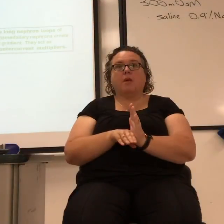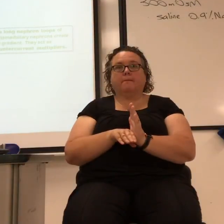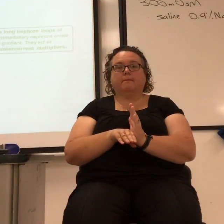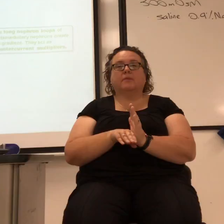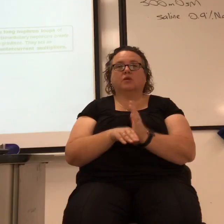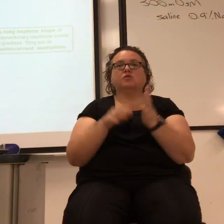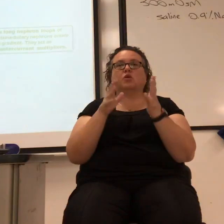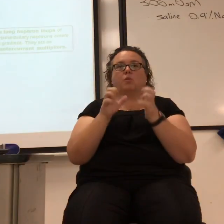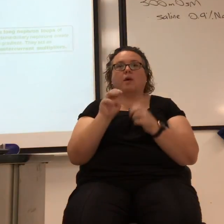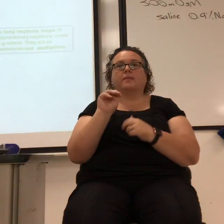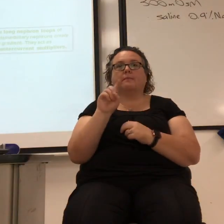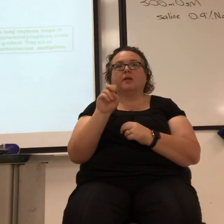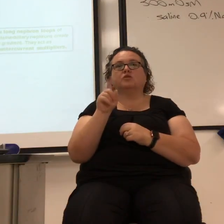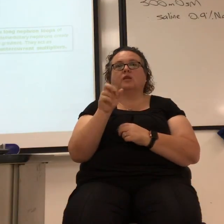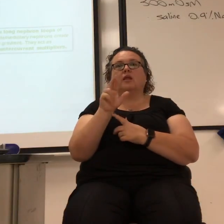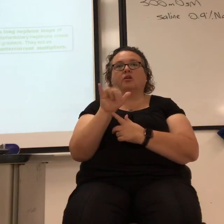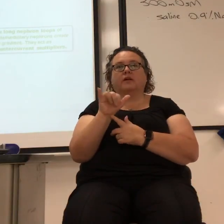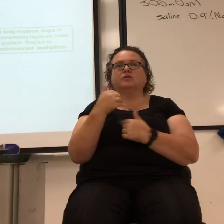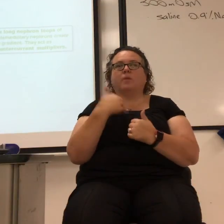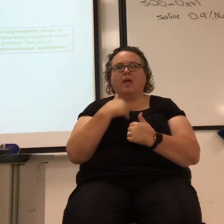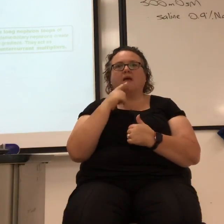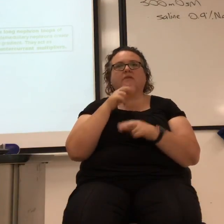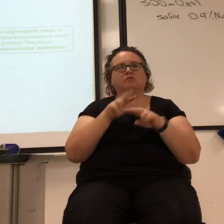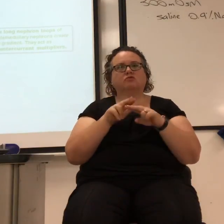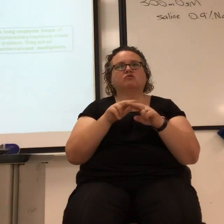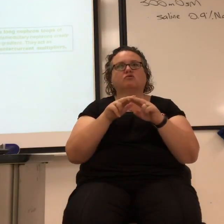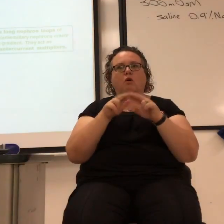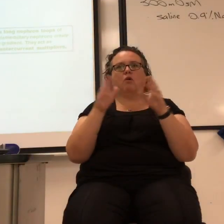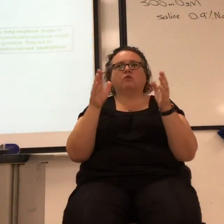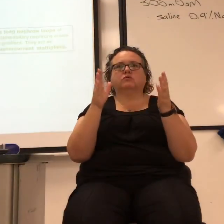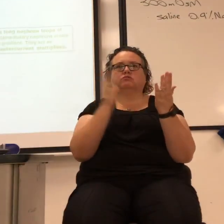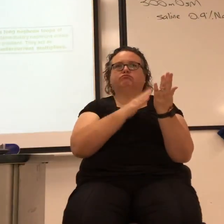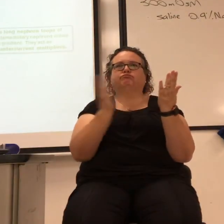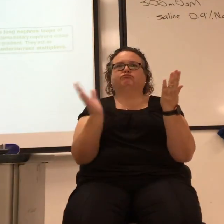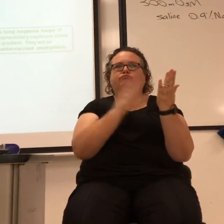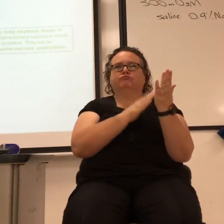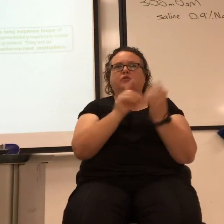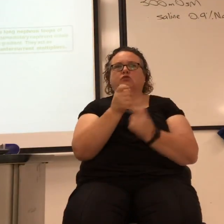the medullary interstitium to have a salt gradient.